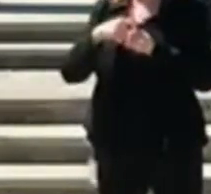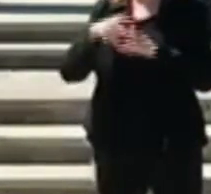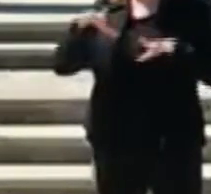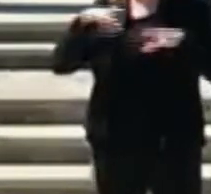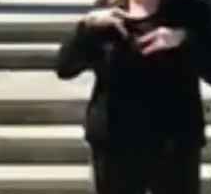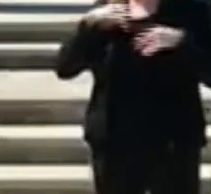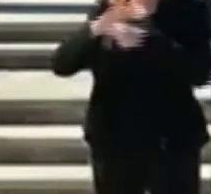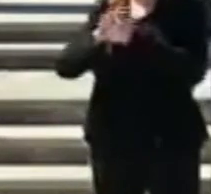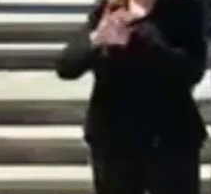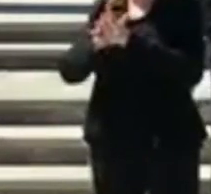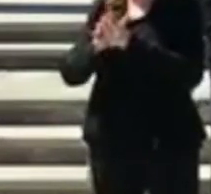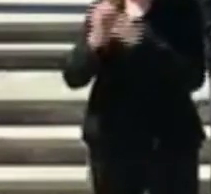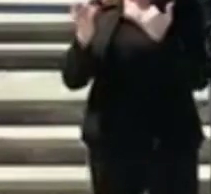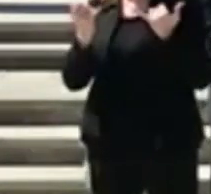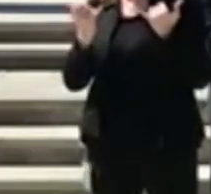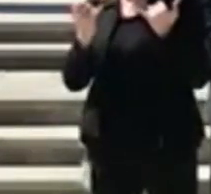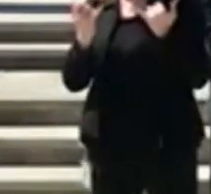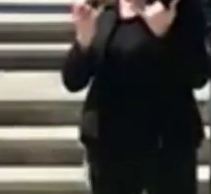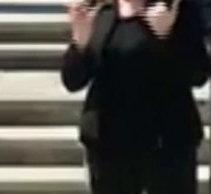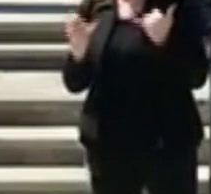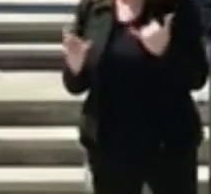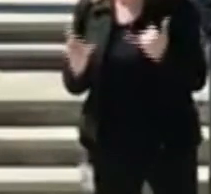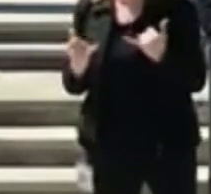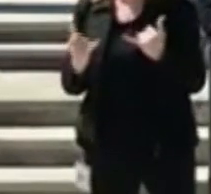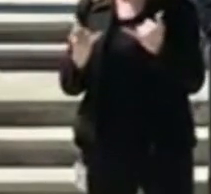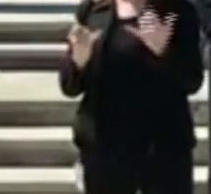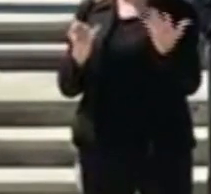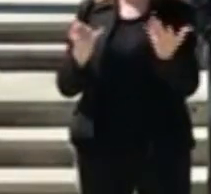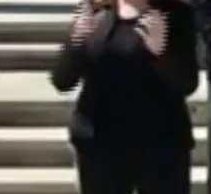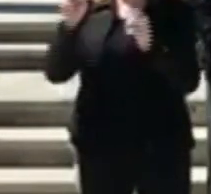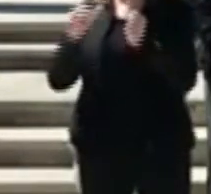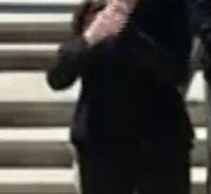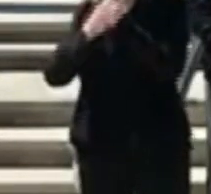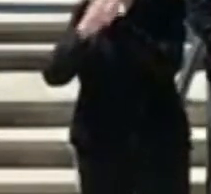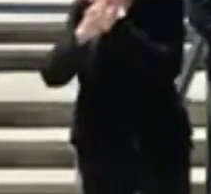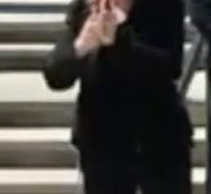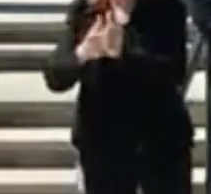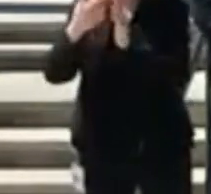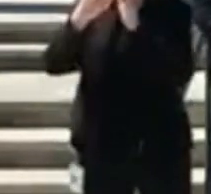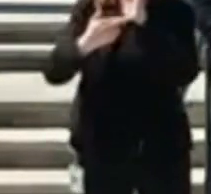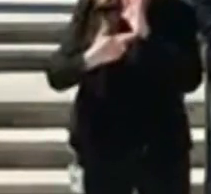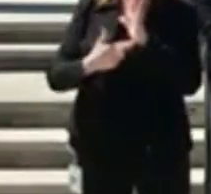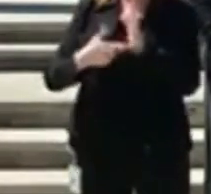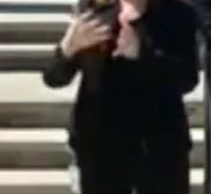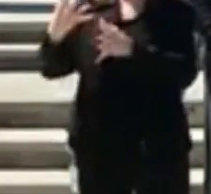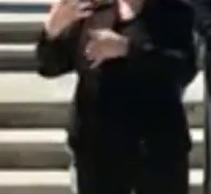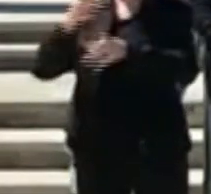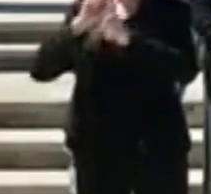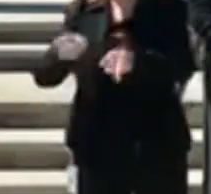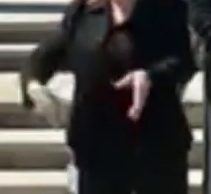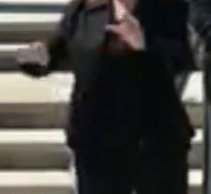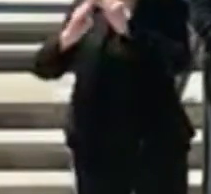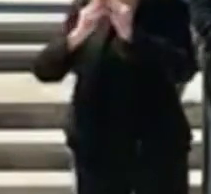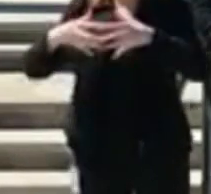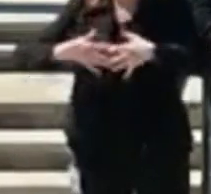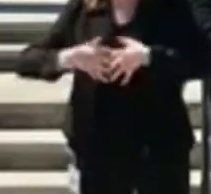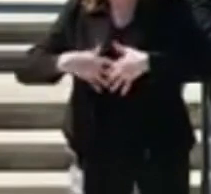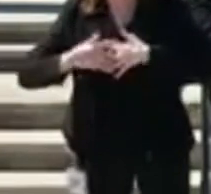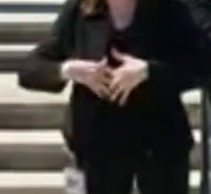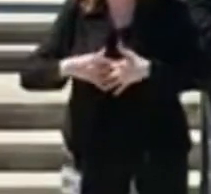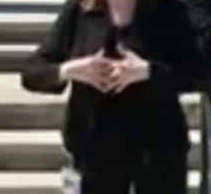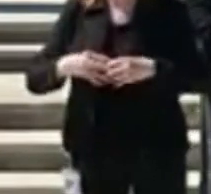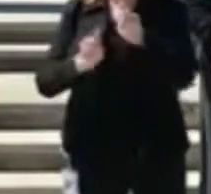take our foot off the gas in getting the ventilators and getting the masks and getting the gloves and making sure that our staffing is adequate.